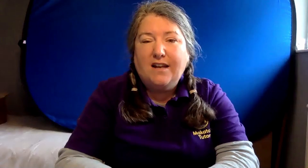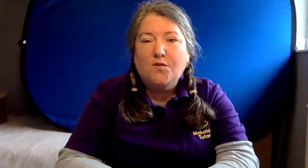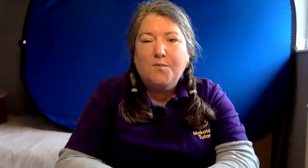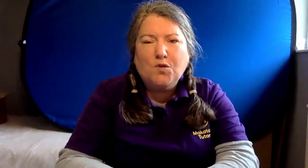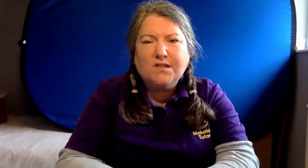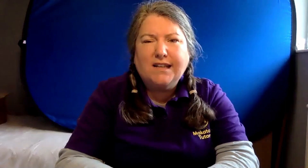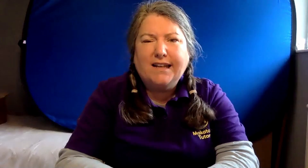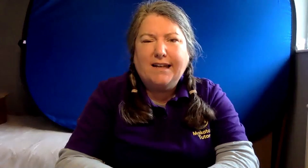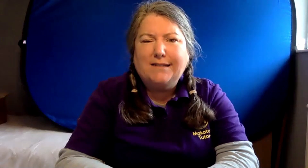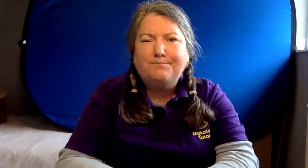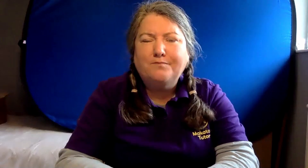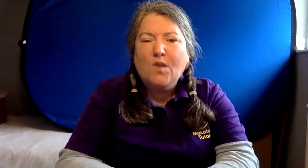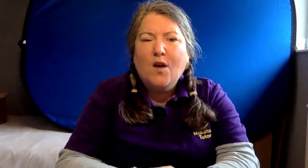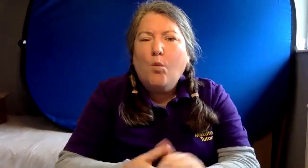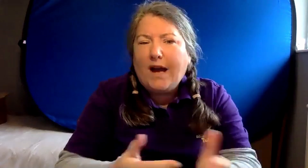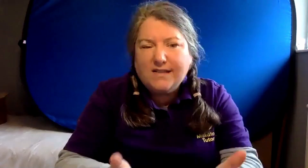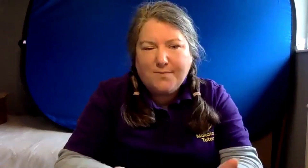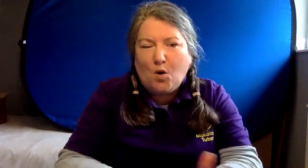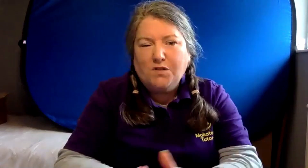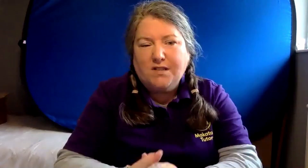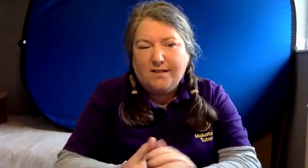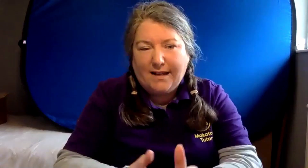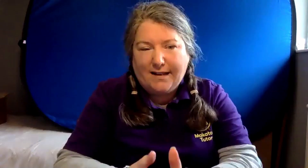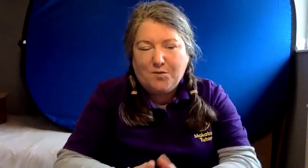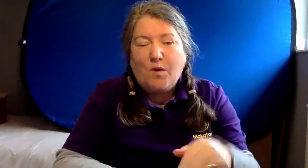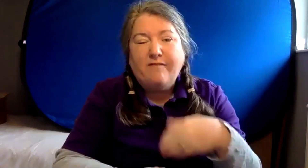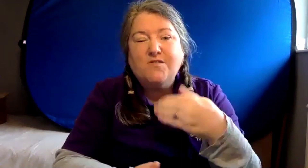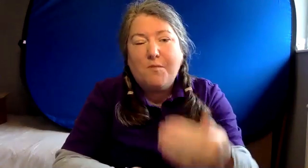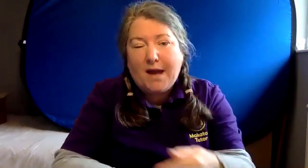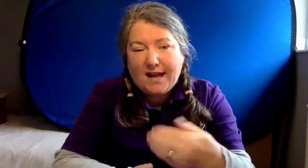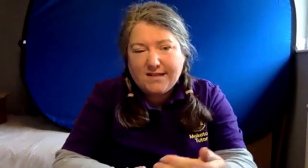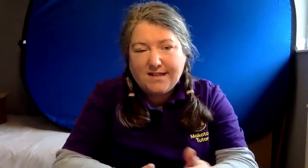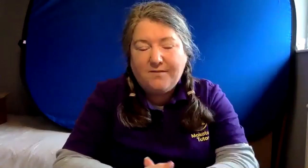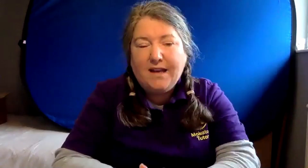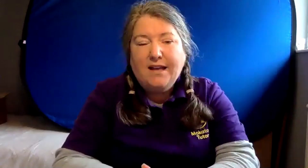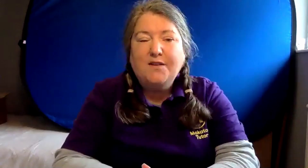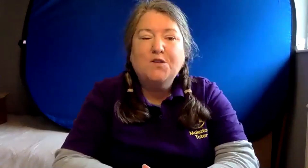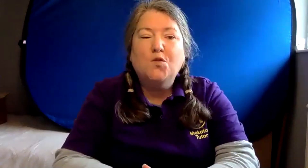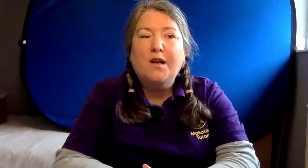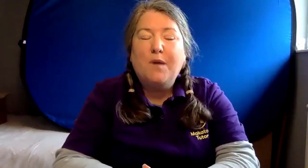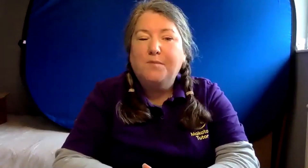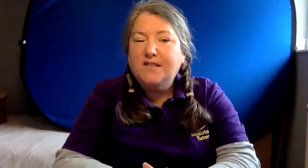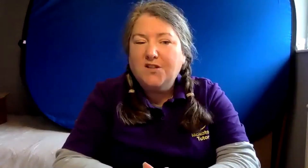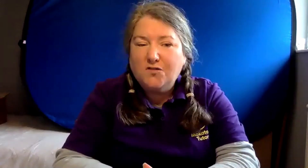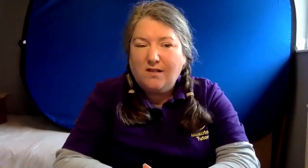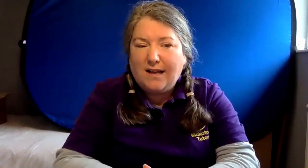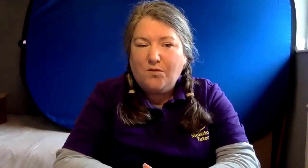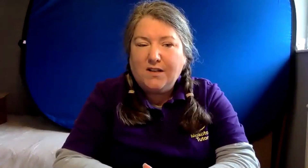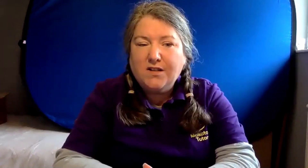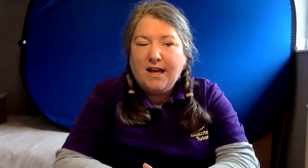the books like Where's Spot and that kind of book, where it's repetitive and you're talking about positional language. And